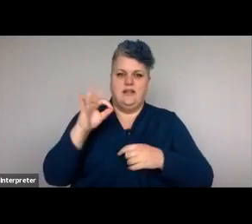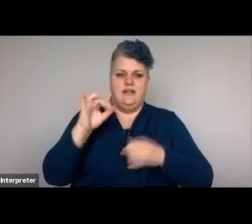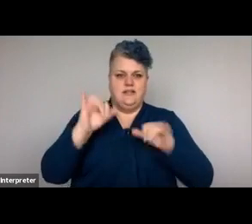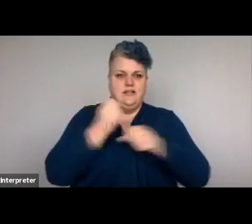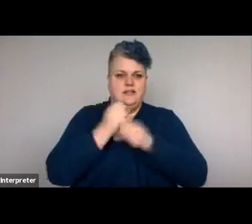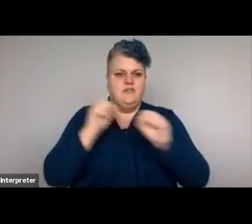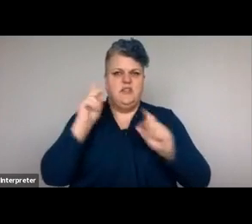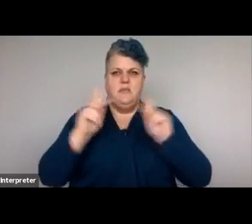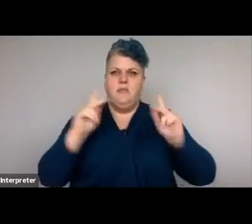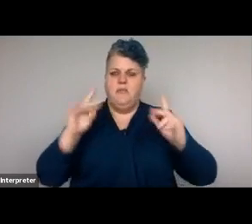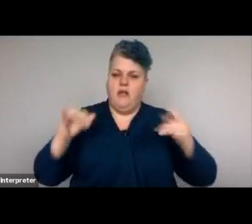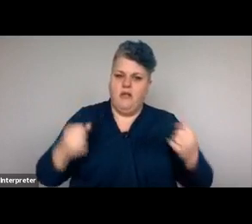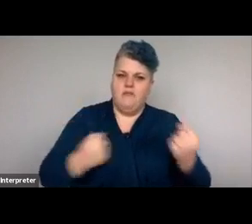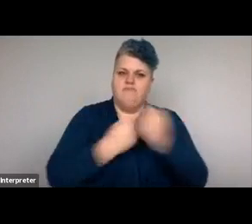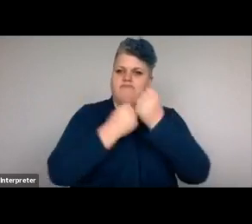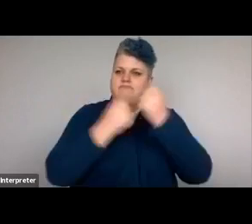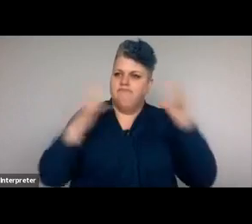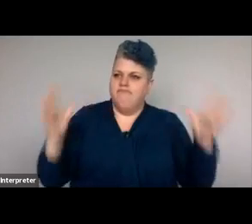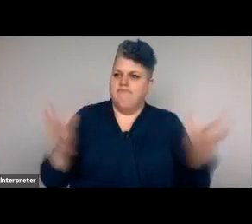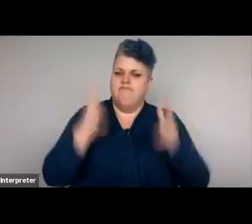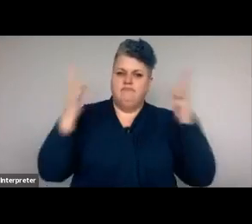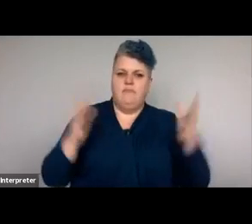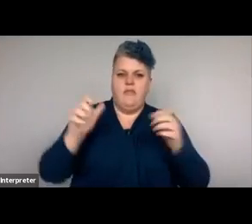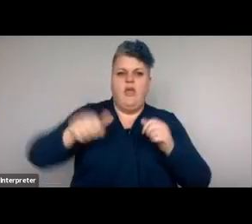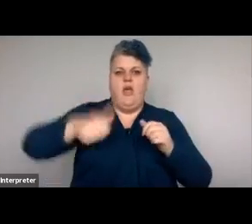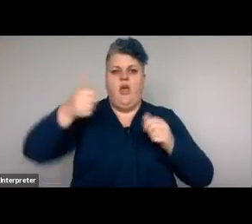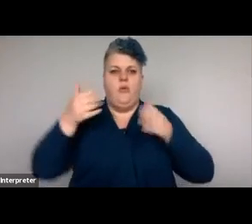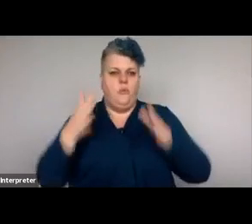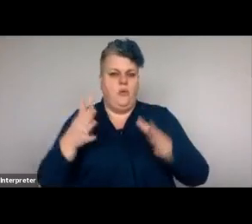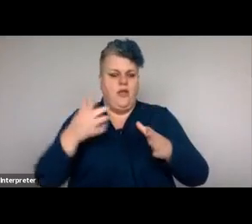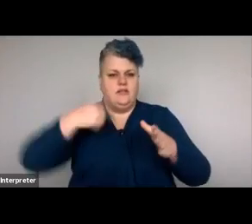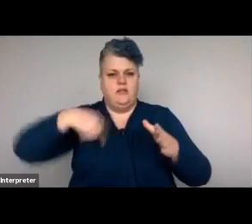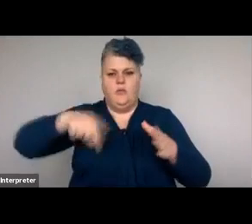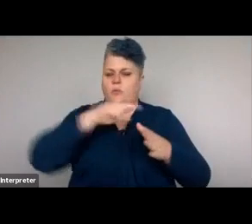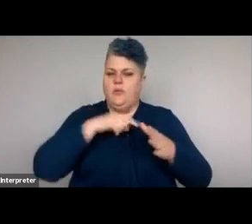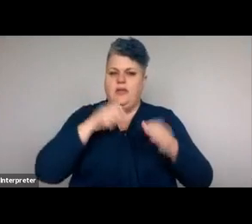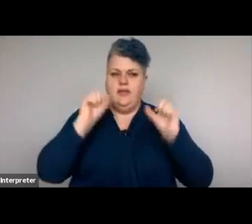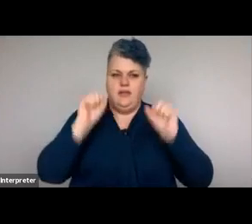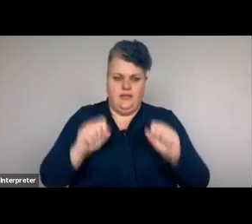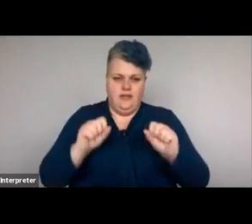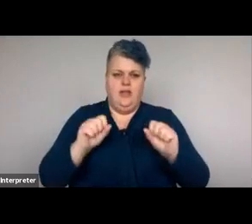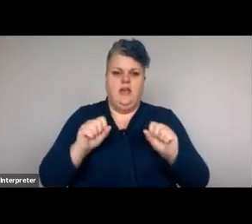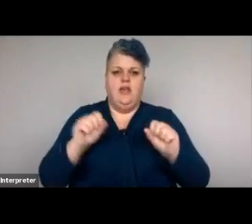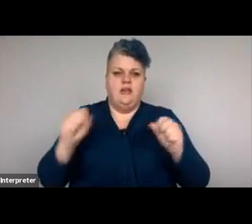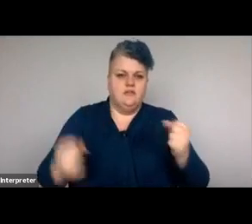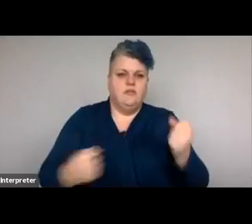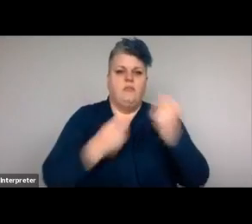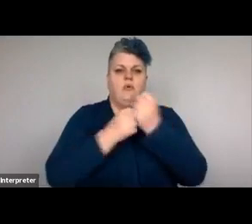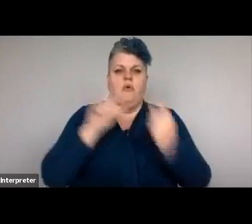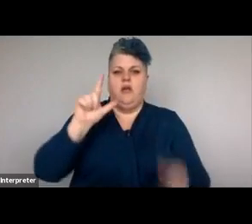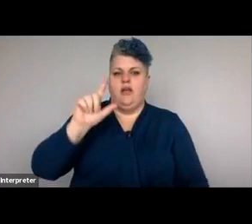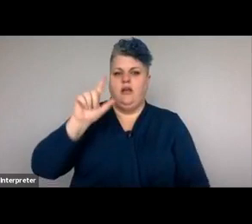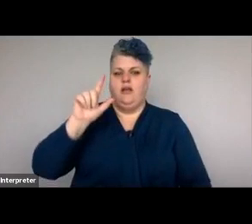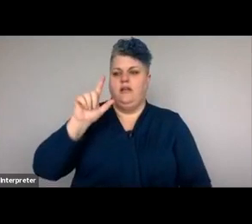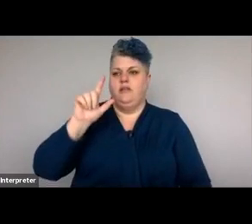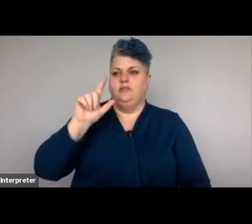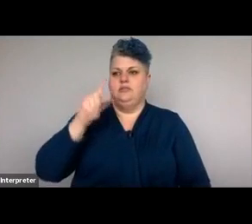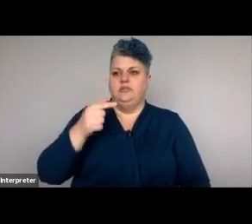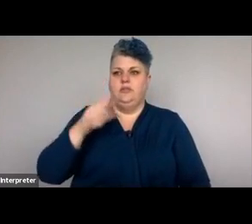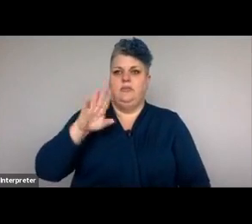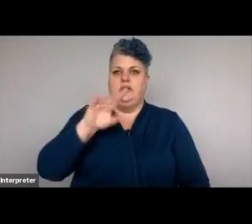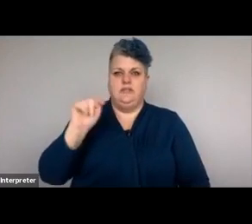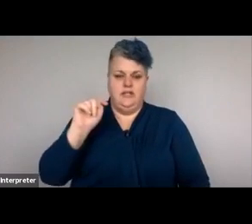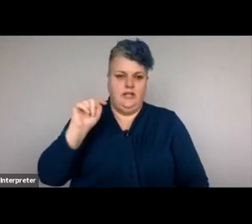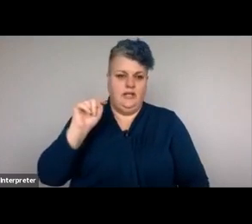people rallying around what are alternative ways that we can support LGBT folks and still